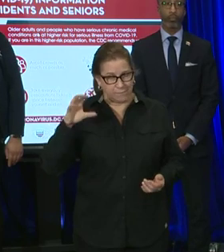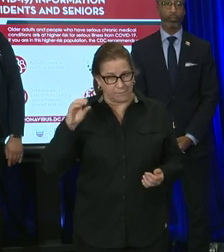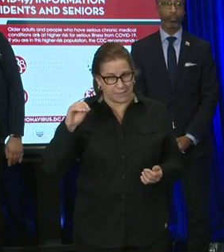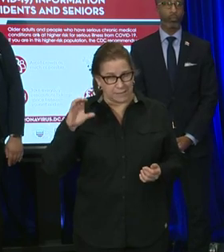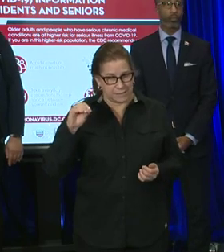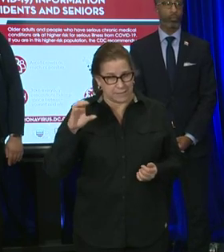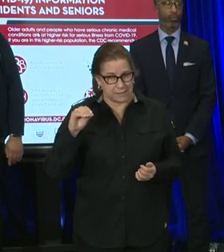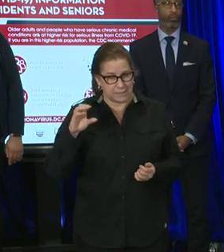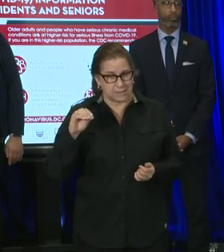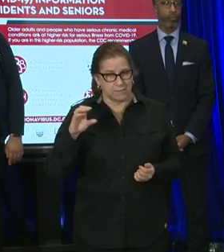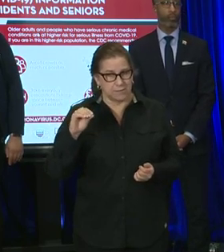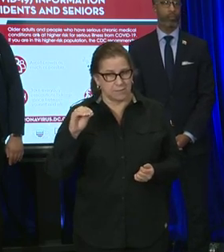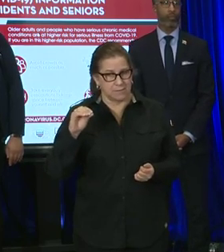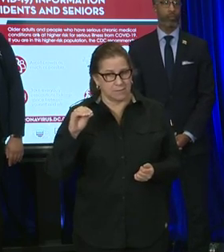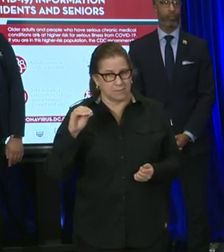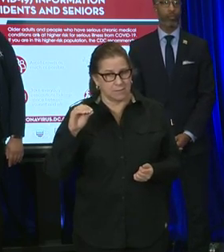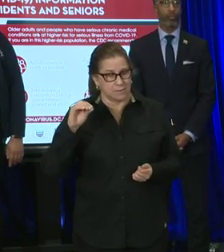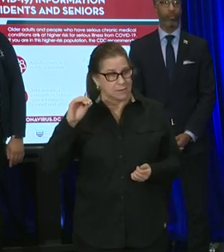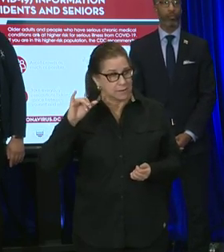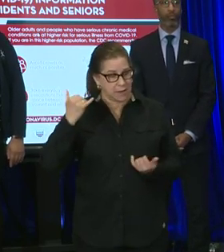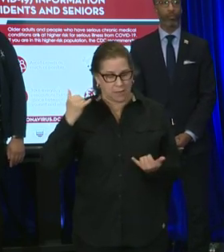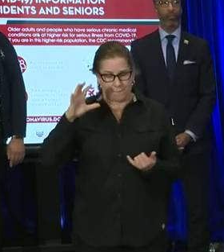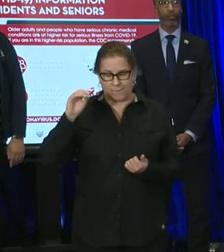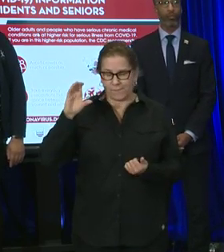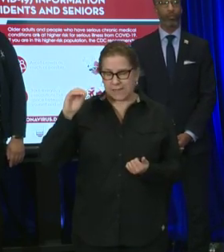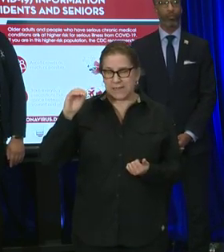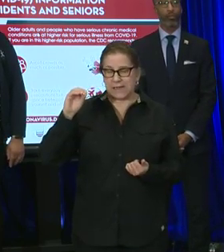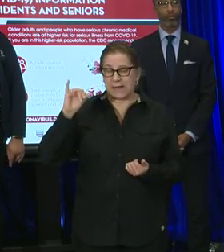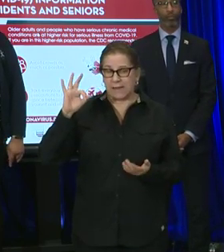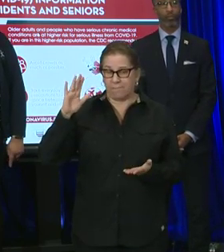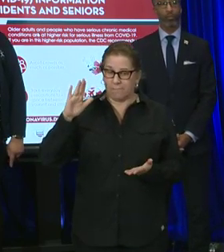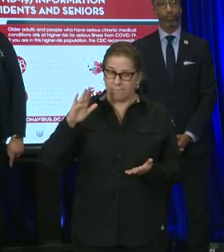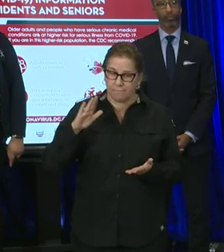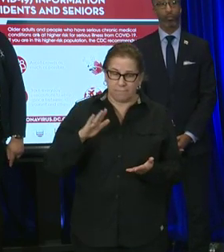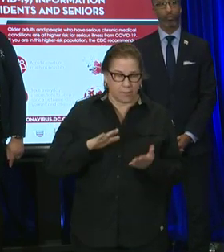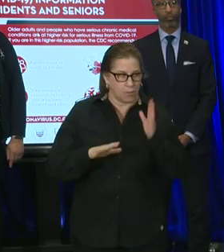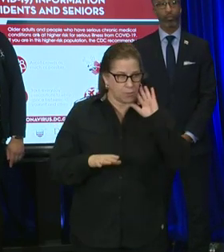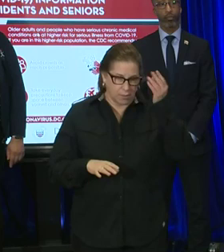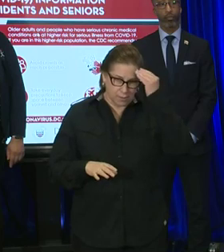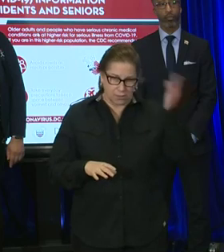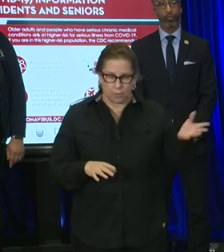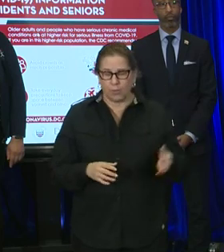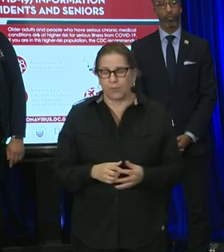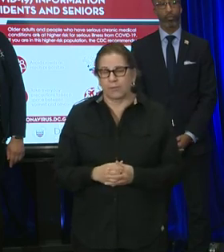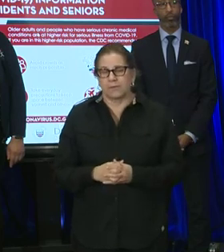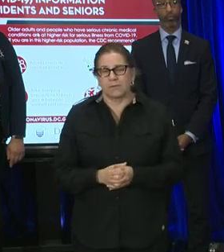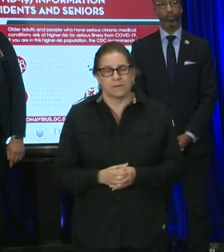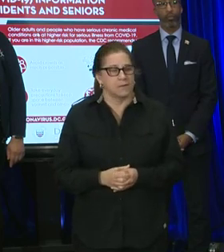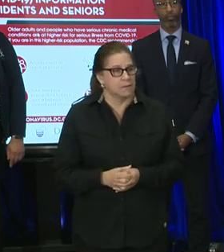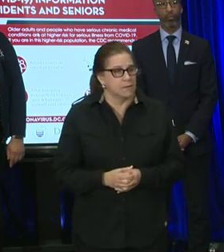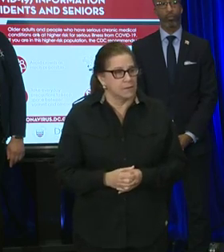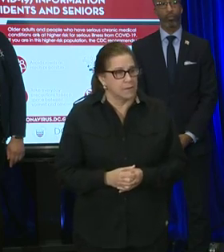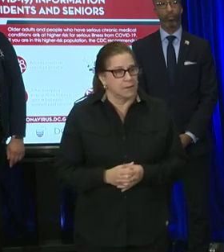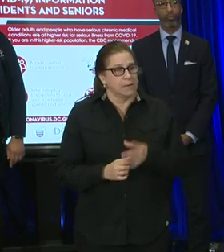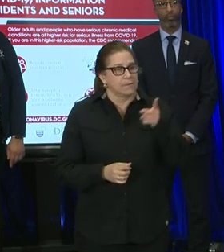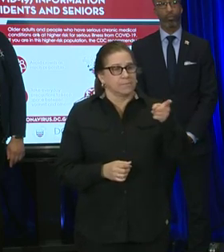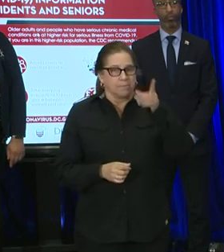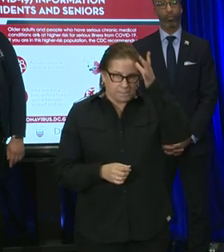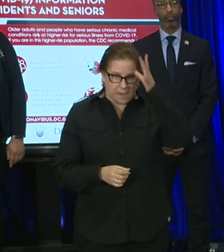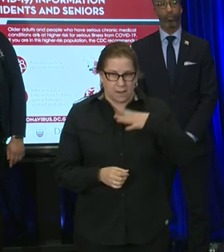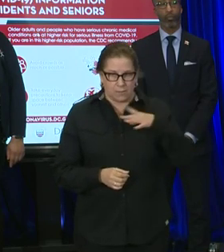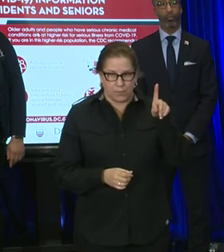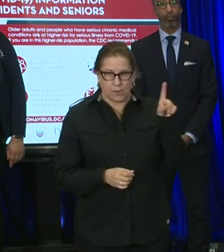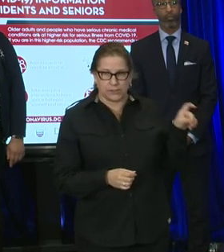Yes. Mayor, has there been any consideration or discussions in your administration about issuing a